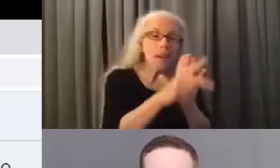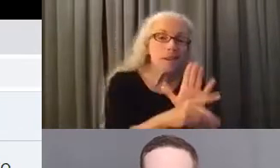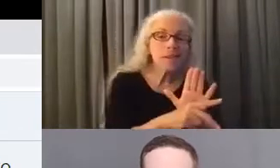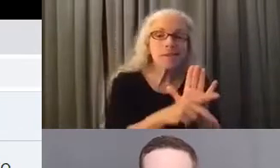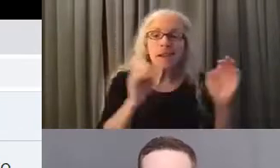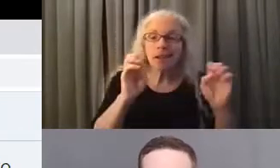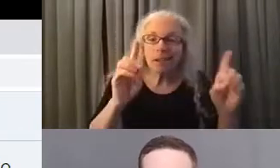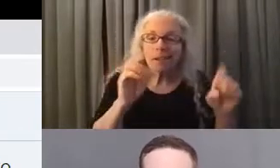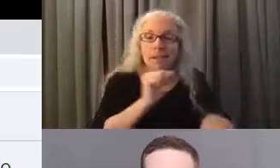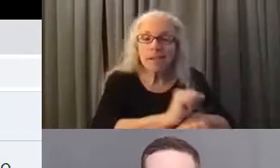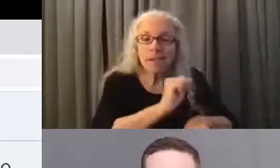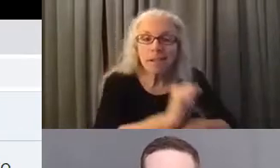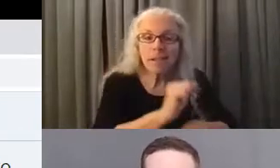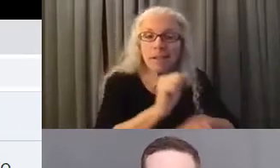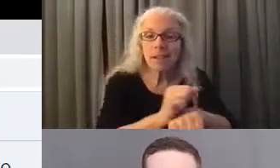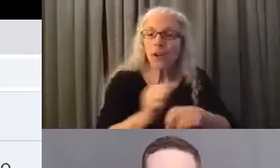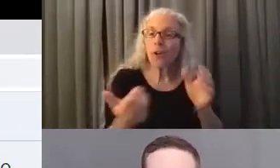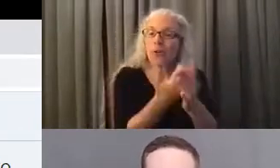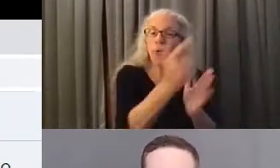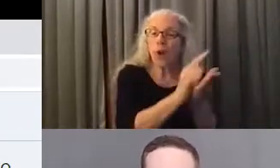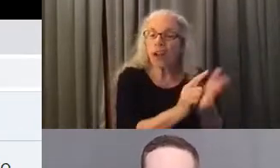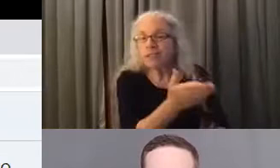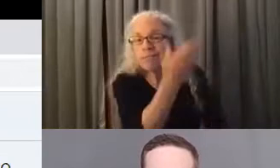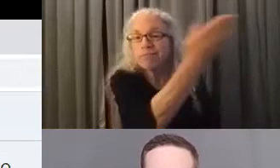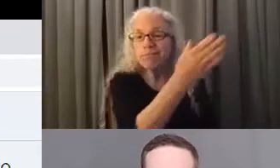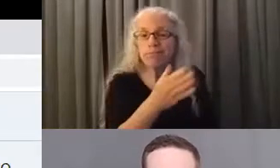and legislation for all Rhode Island deaf and hard of hearing citizens.